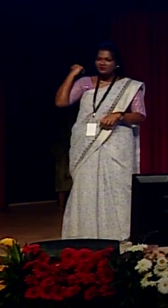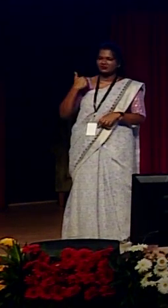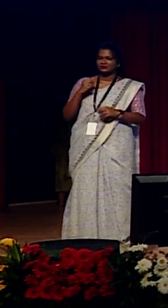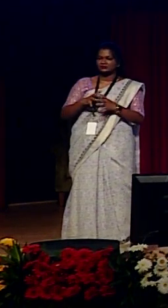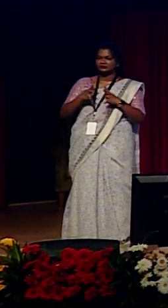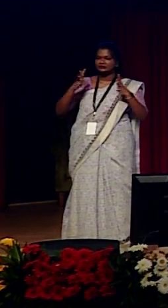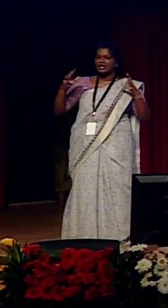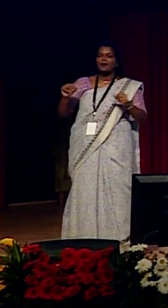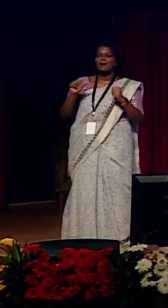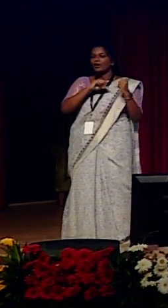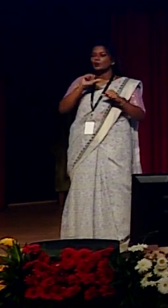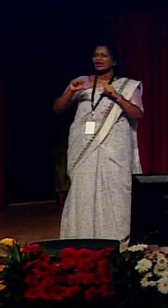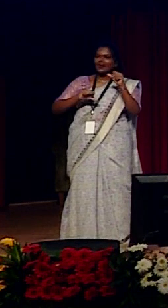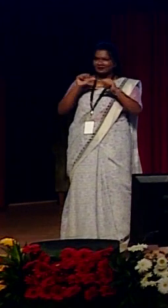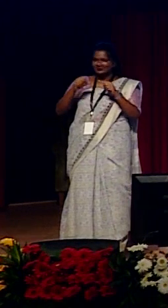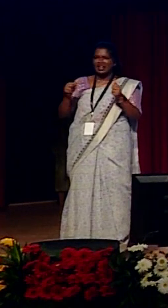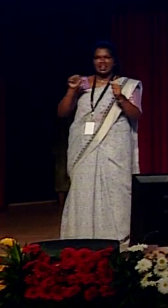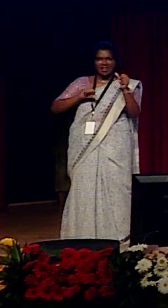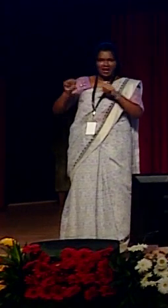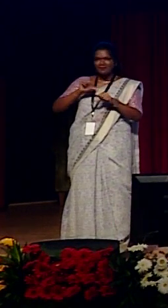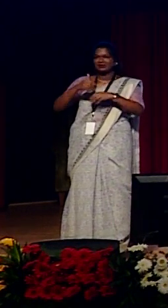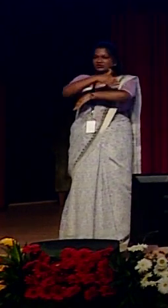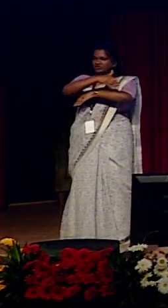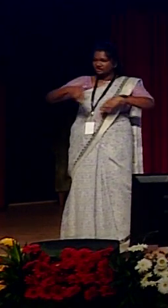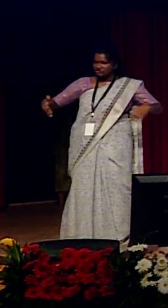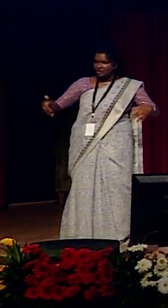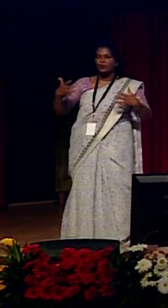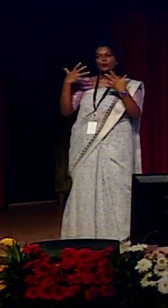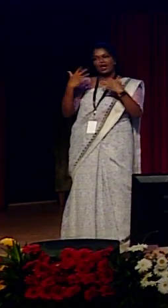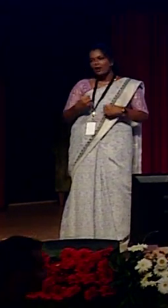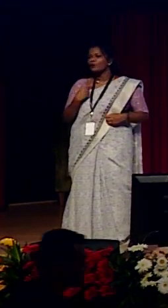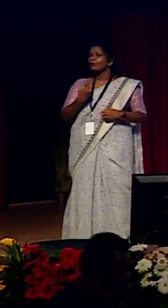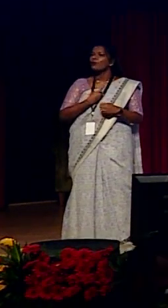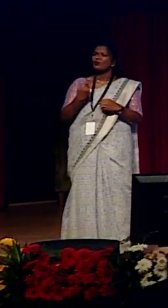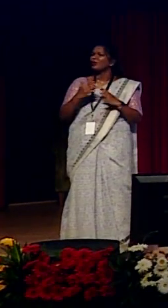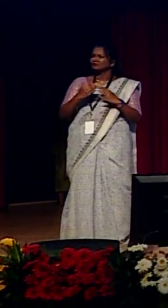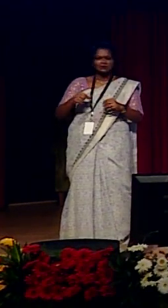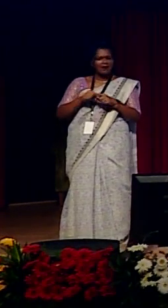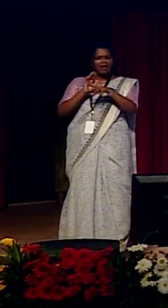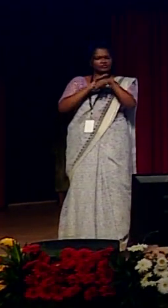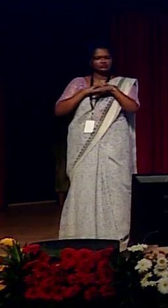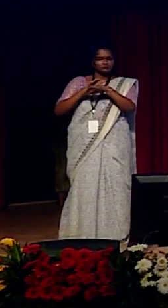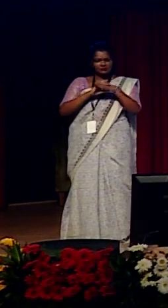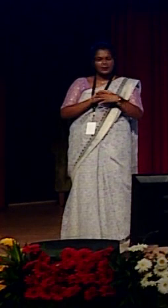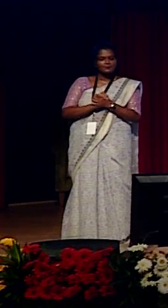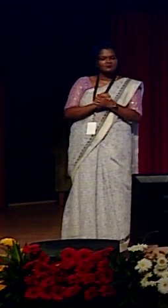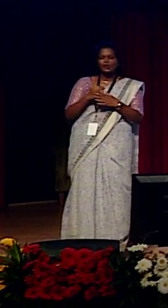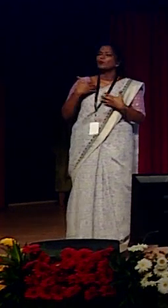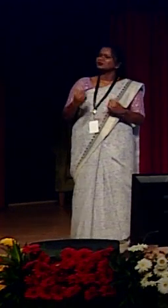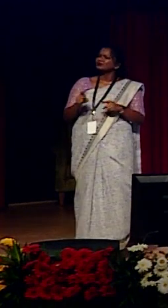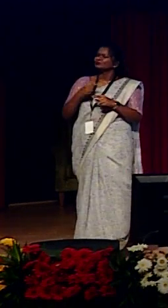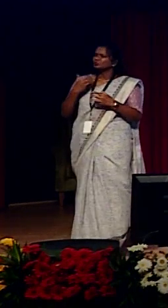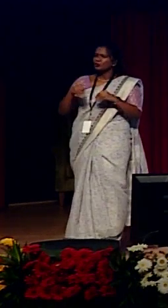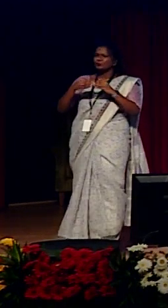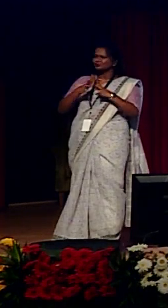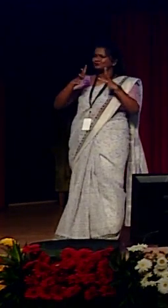diverse backgrounds like chemistry, bio, engineering. We have our own in house industry expert, and we are still expanding